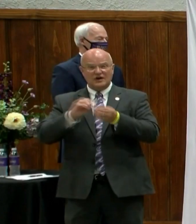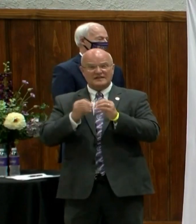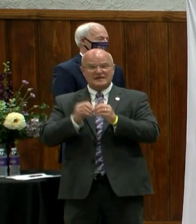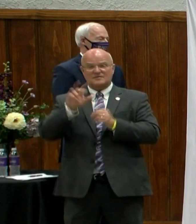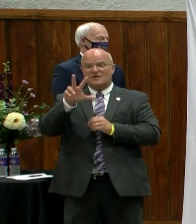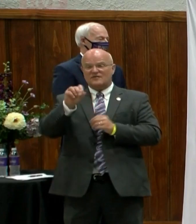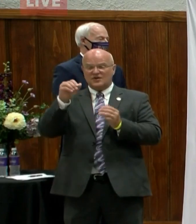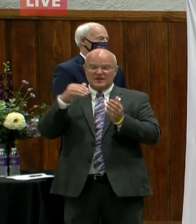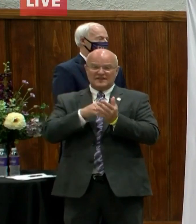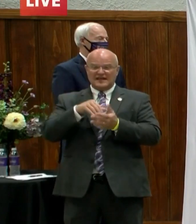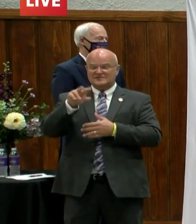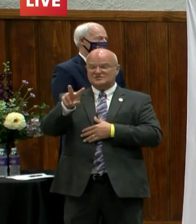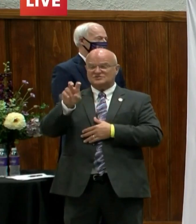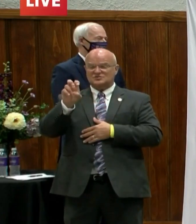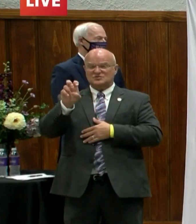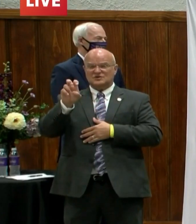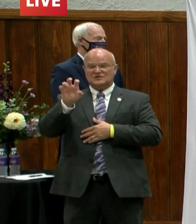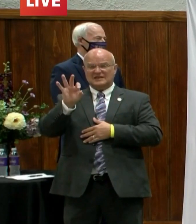of